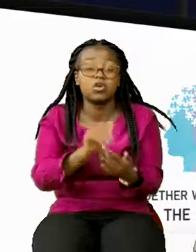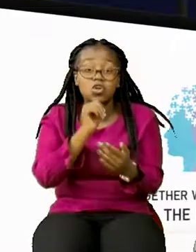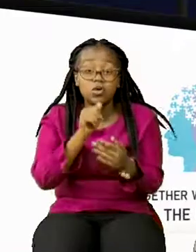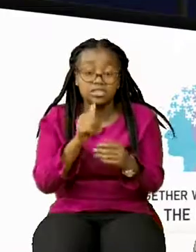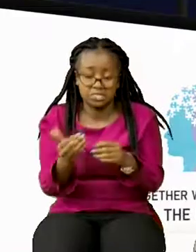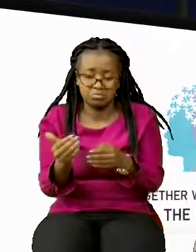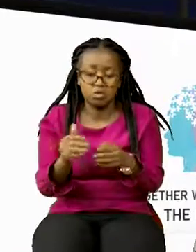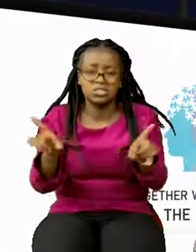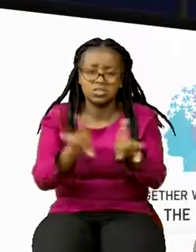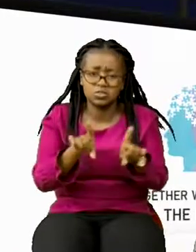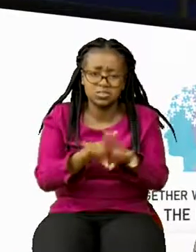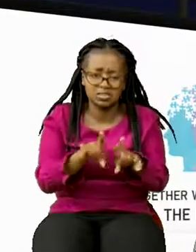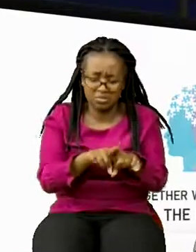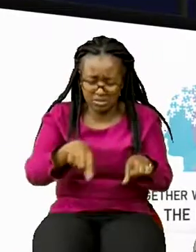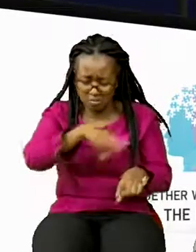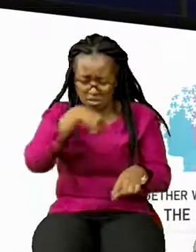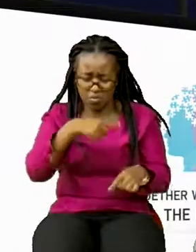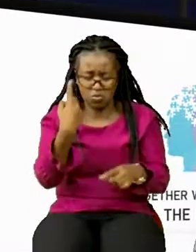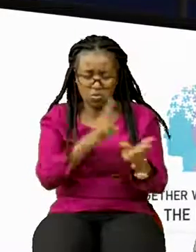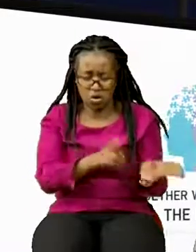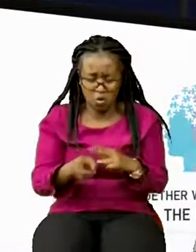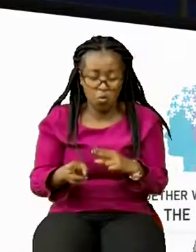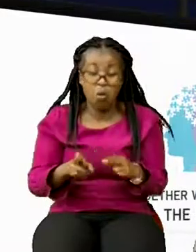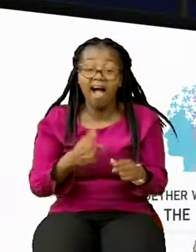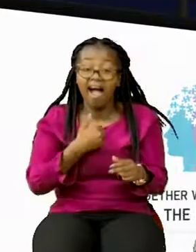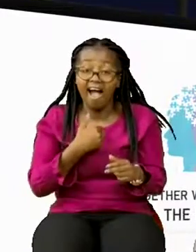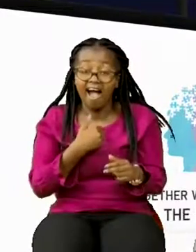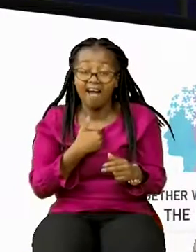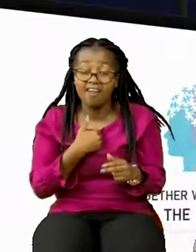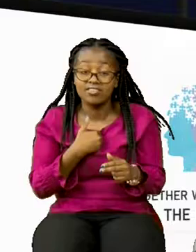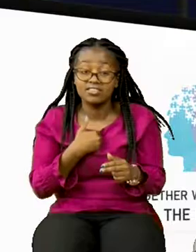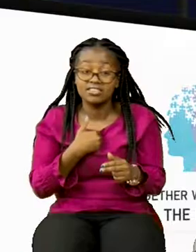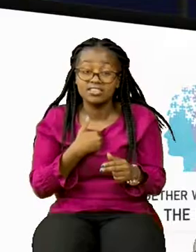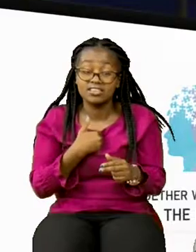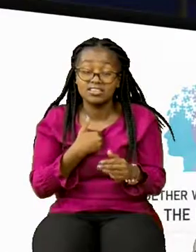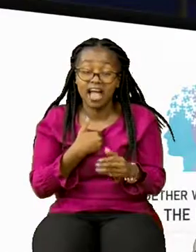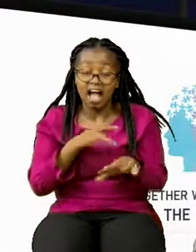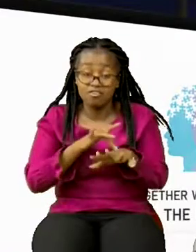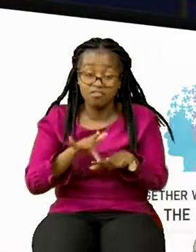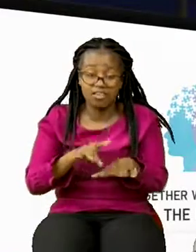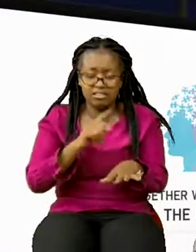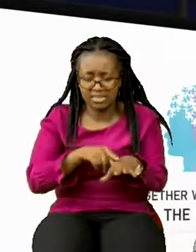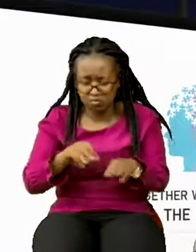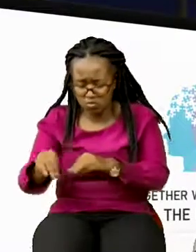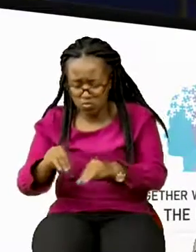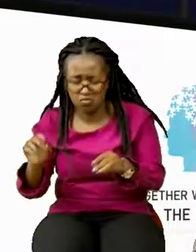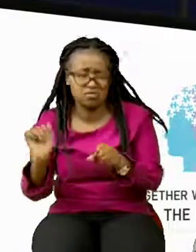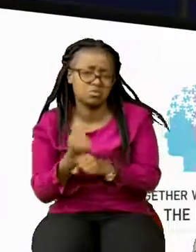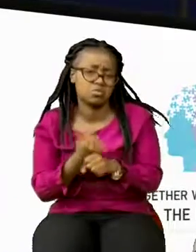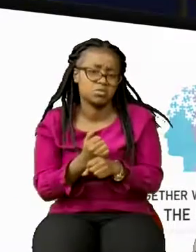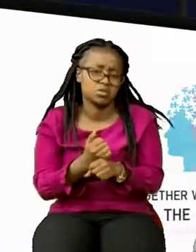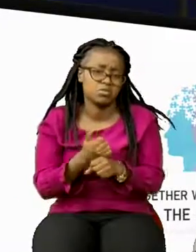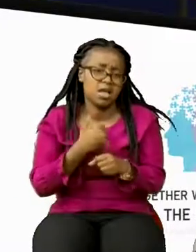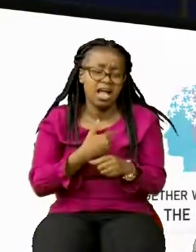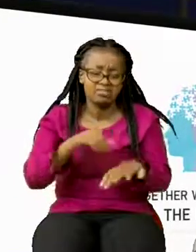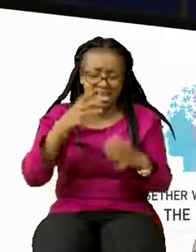of the sides, you find that it is totally flat. And this affects their mobility. And you'll find a child who's autistic will either have a hard